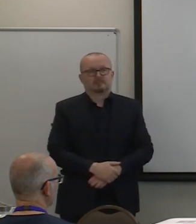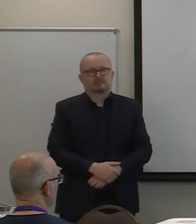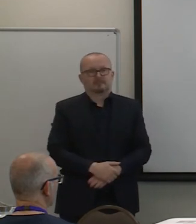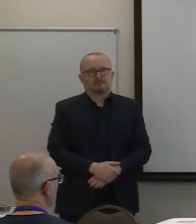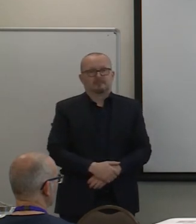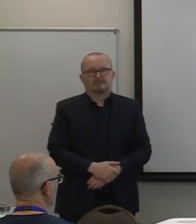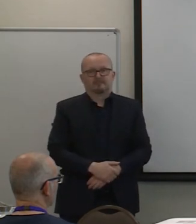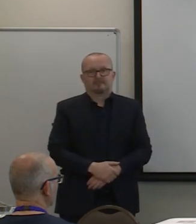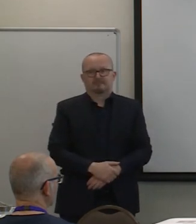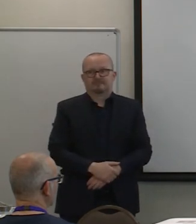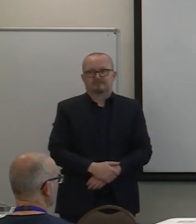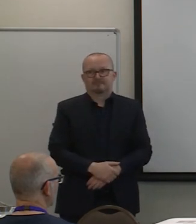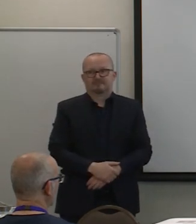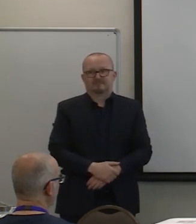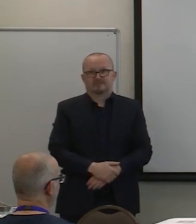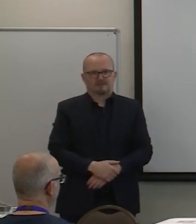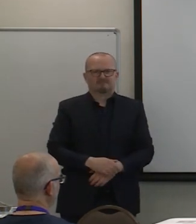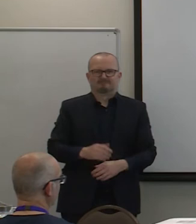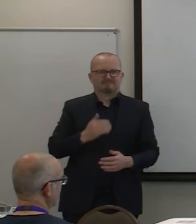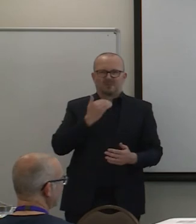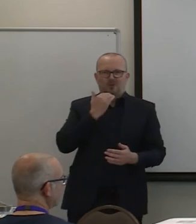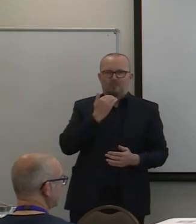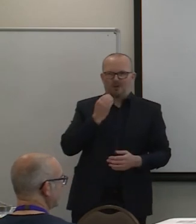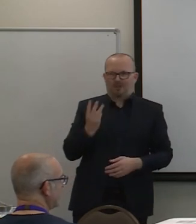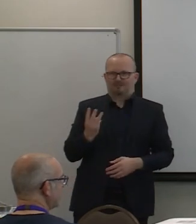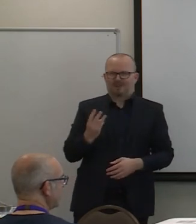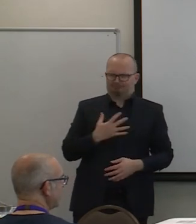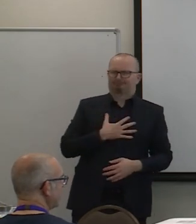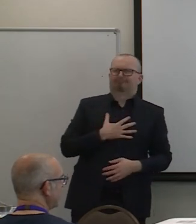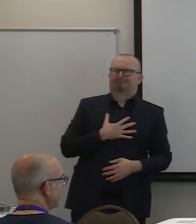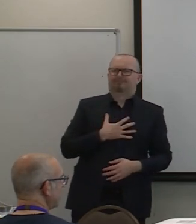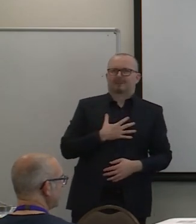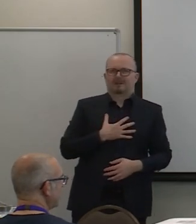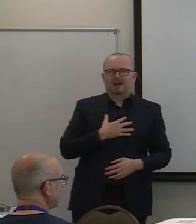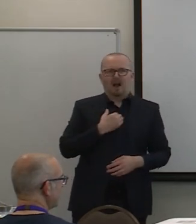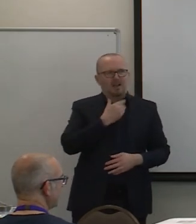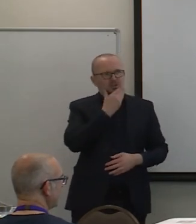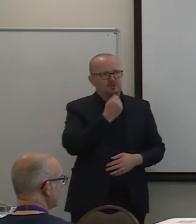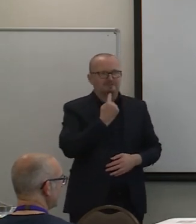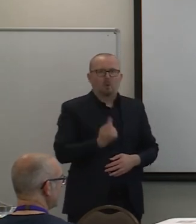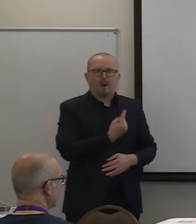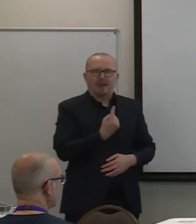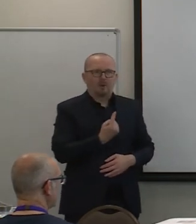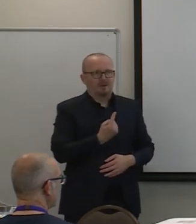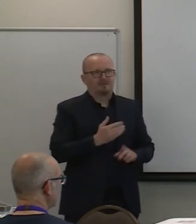That genuinely surprises me, actually. That genuinely surprises me. I probably used it for like an hour before I had breakfast this morning.